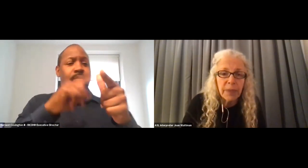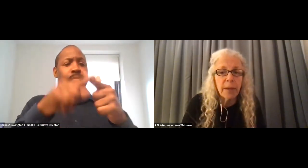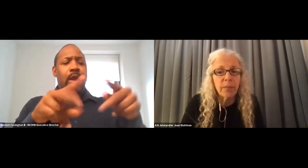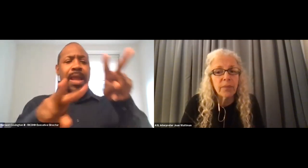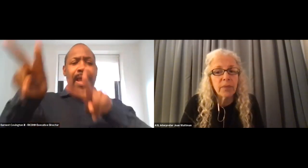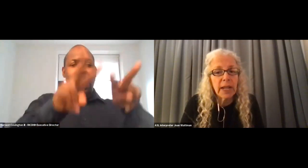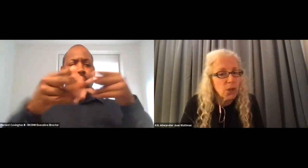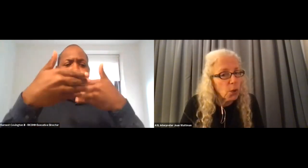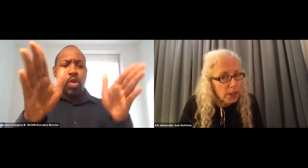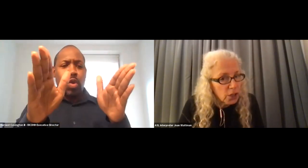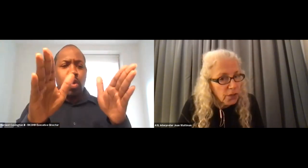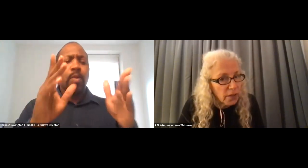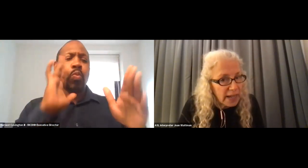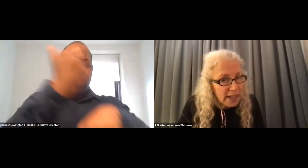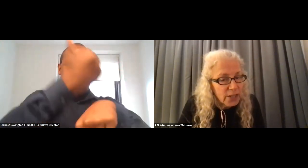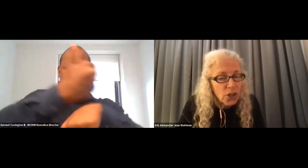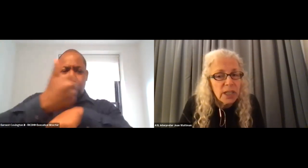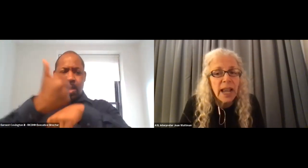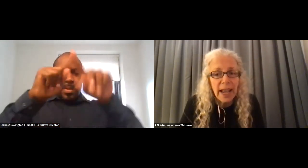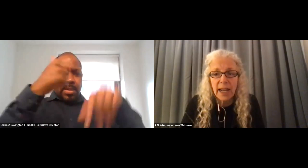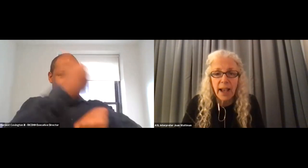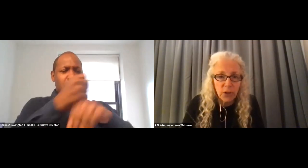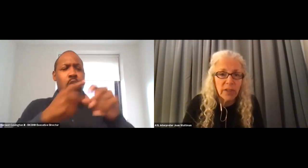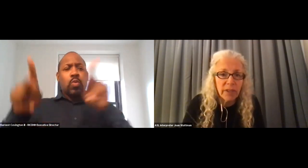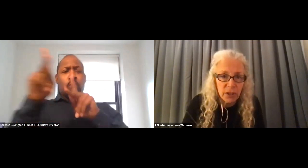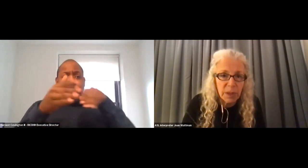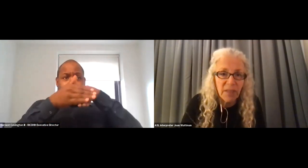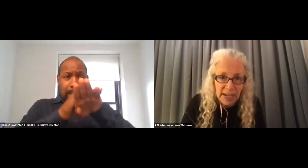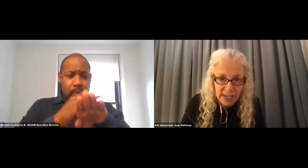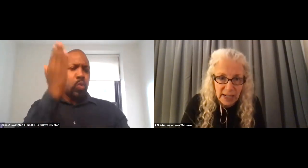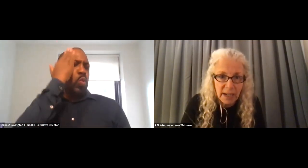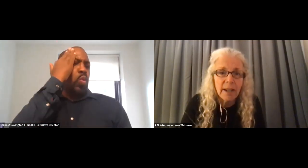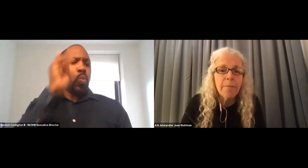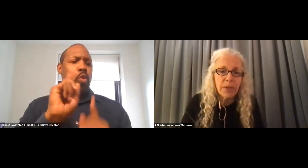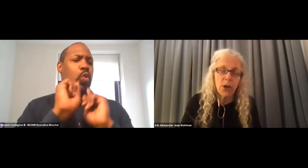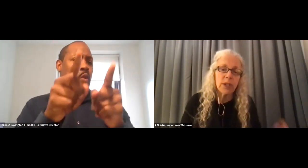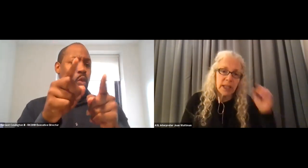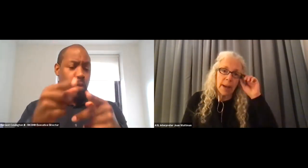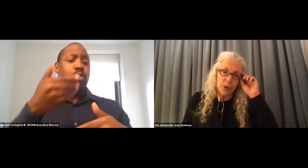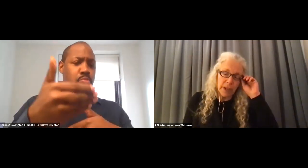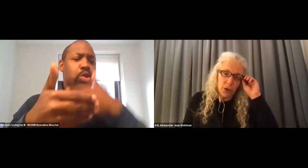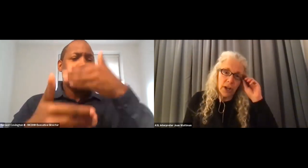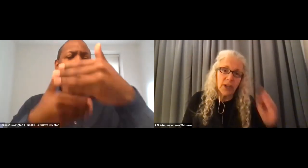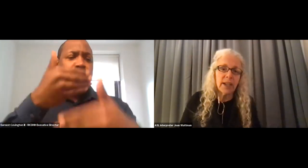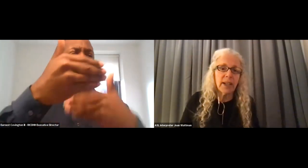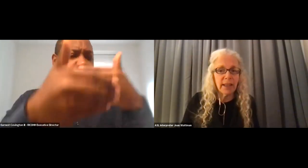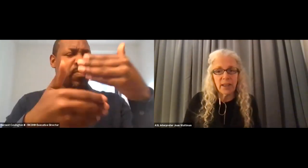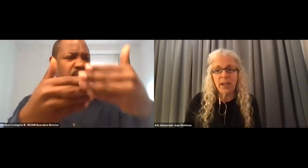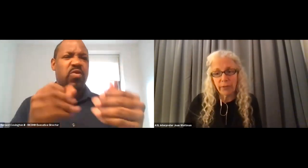them answer the questions for the vaccination. And after they finish being vaccinated, they go into the observation area and they're there for